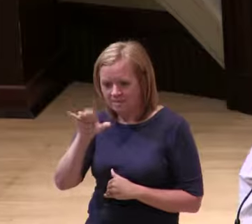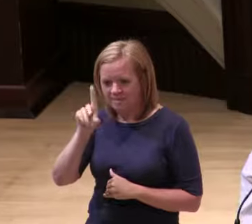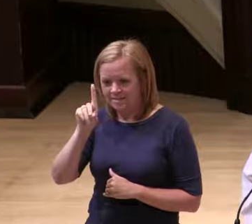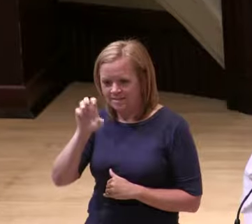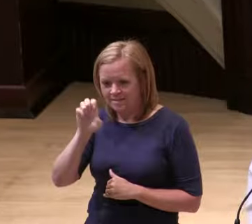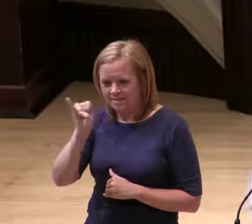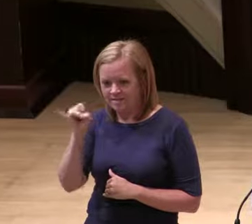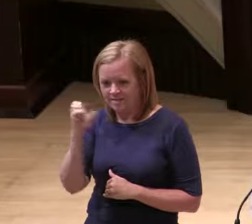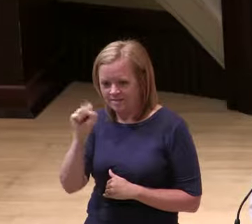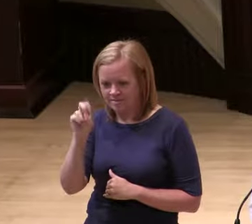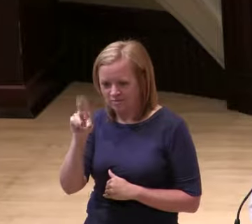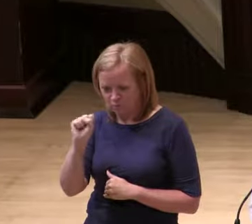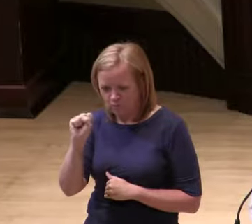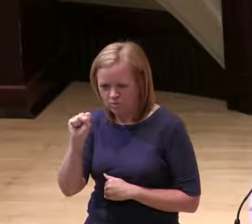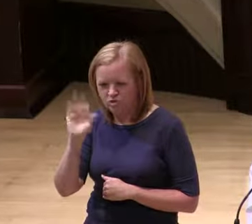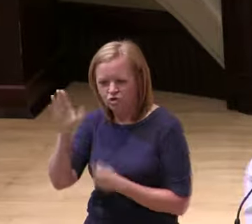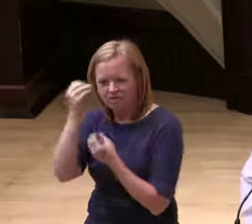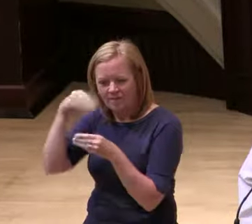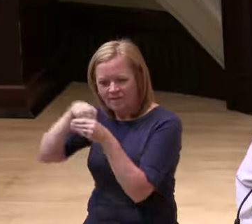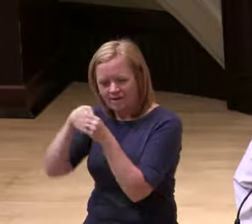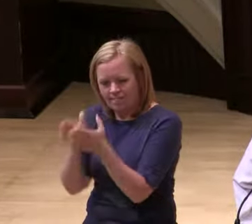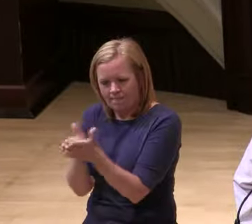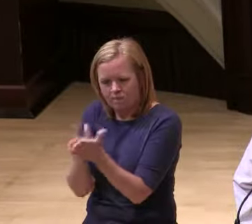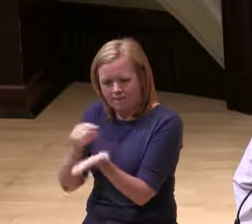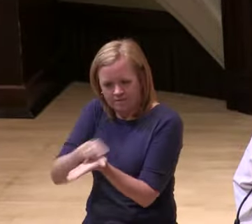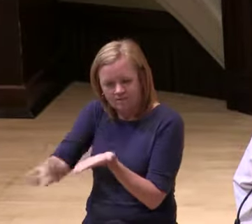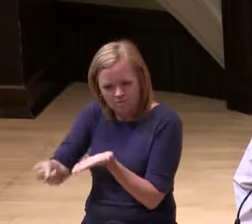is listed in the bulletin this week. So give her a call.